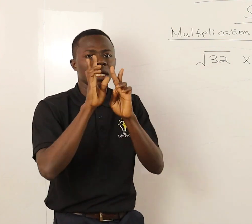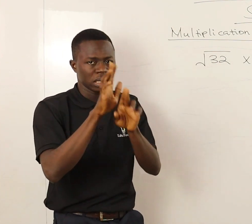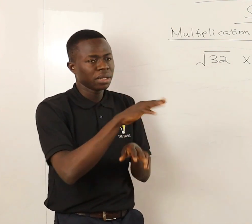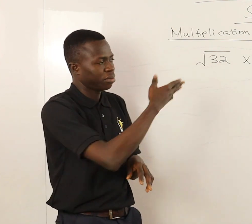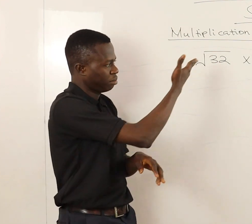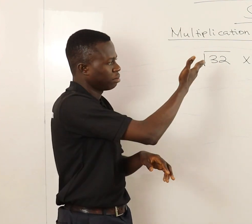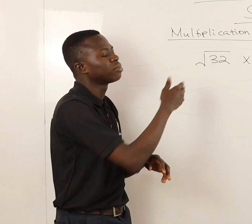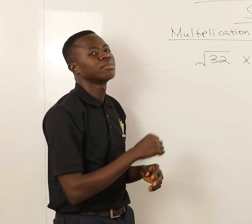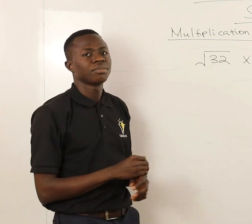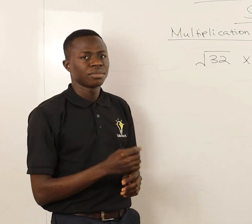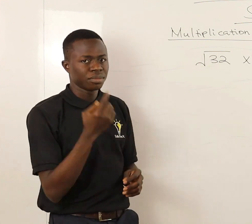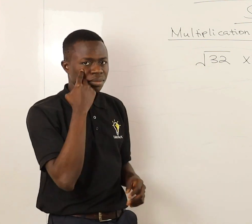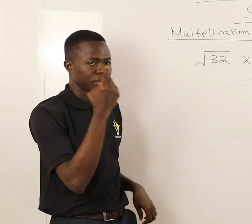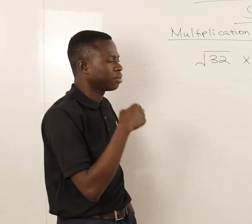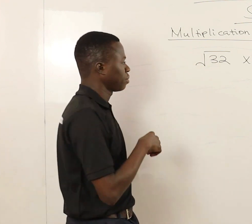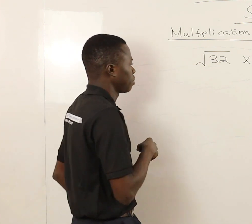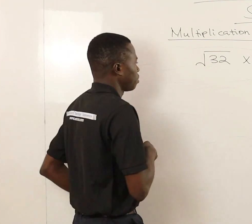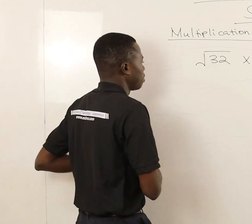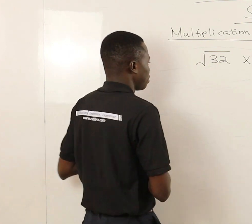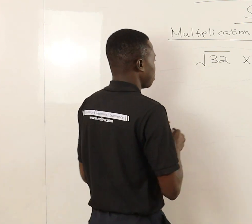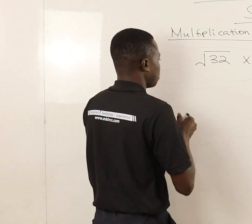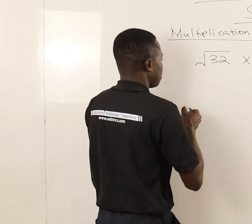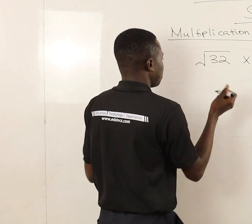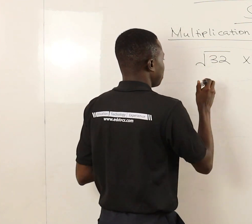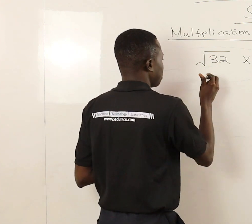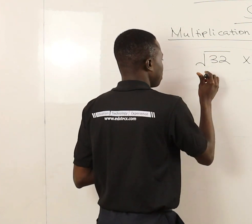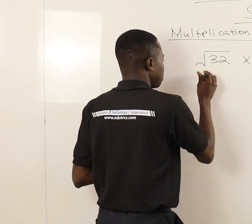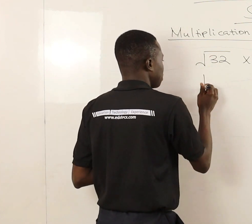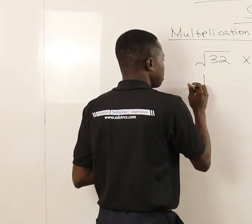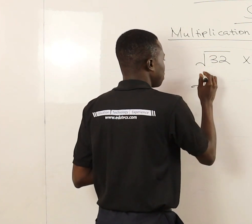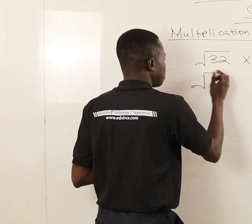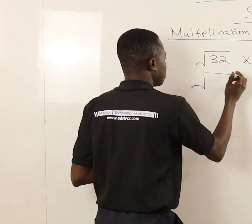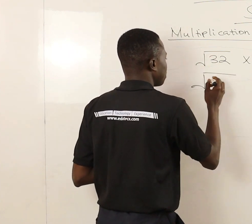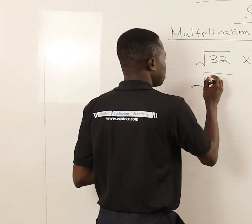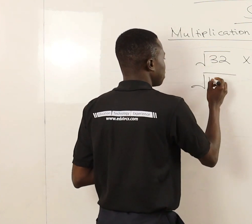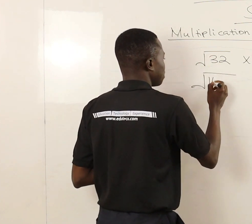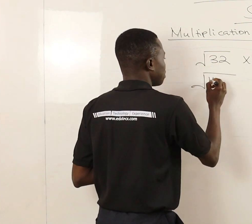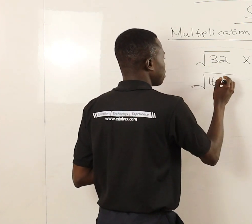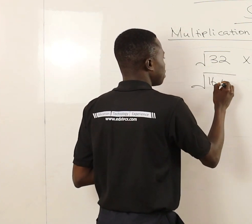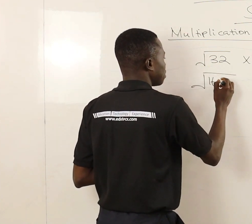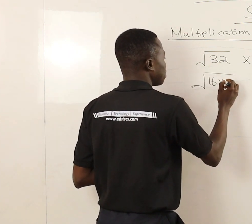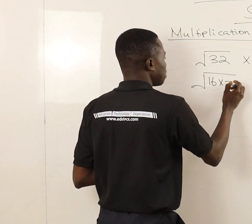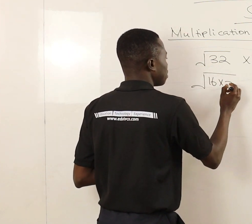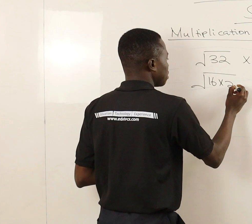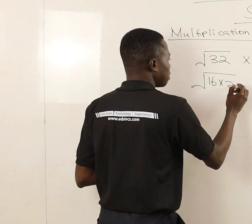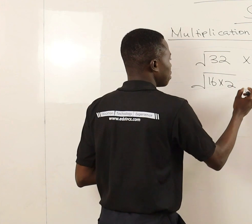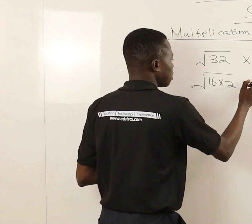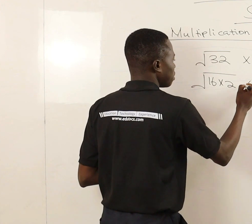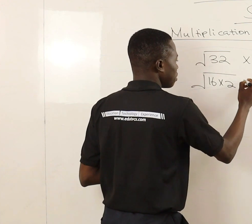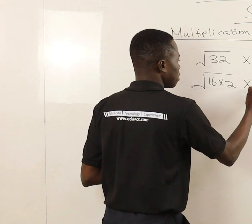number we are talking about. So for instance, 32, we can have 16, which is a perfect square, multiplied by 2, which will give us